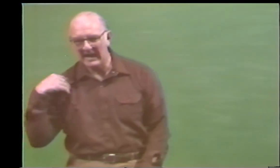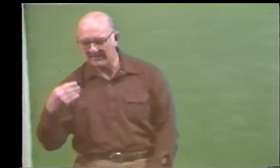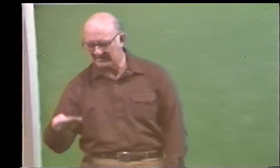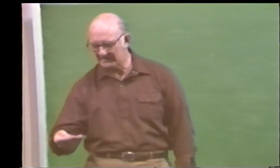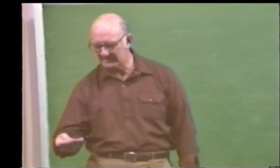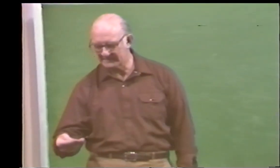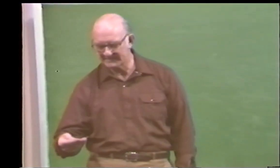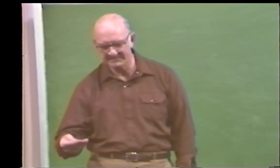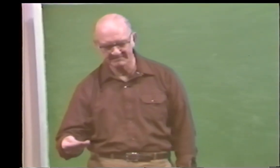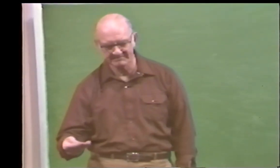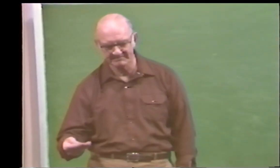Captain,